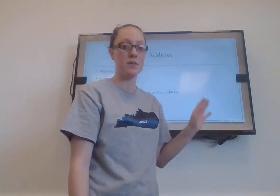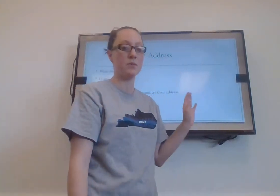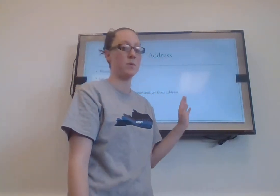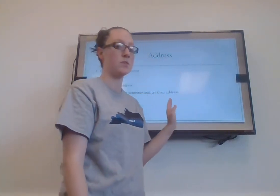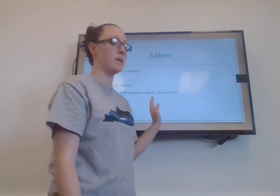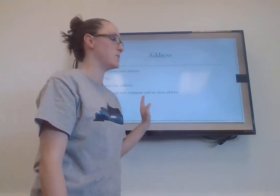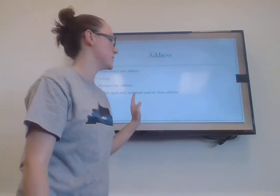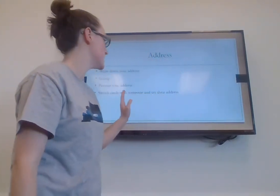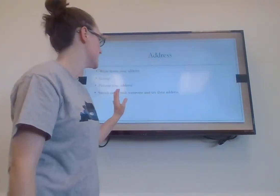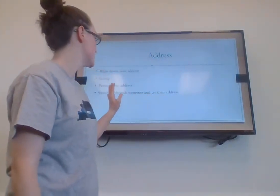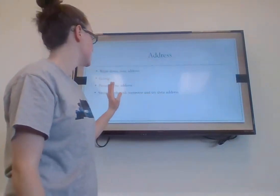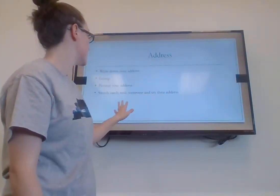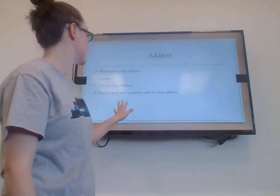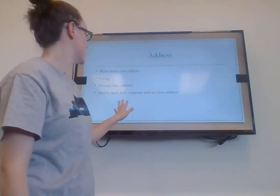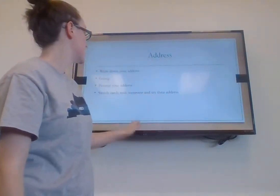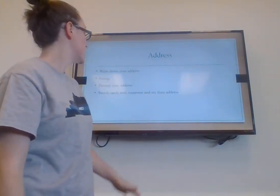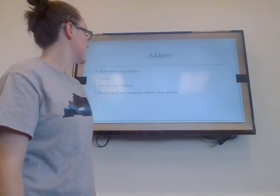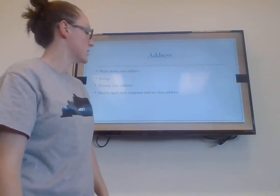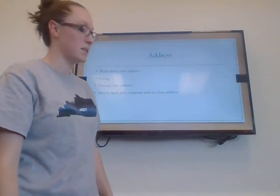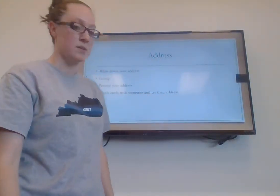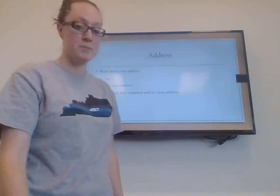We worked on addresses.